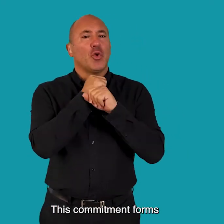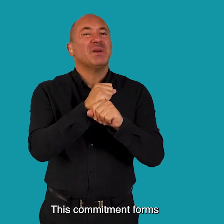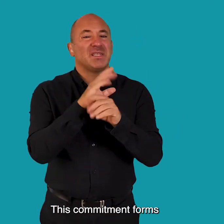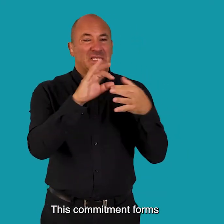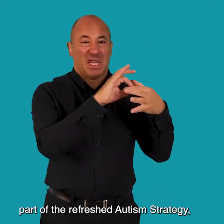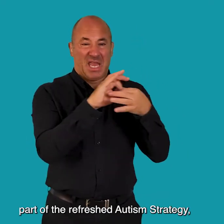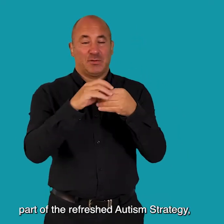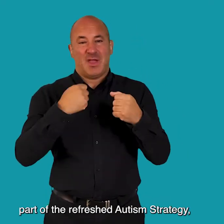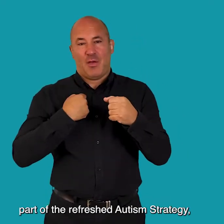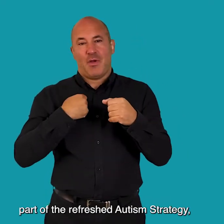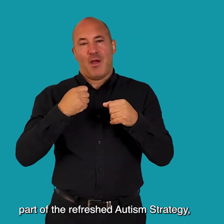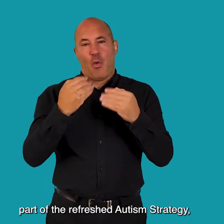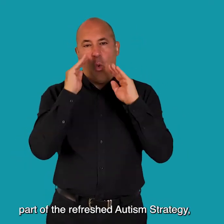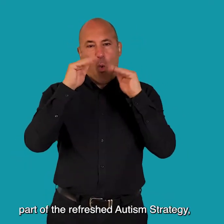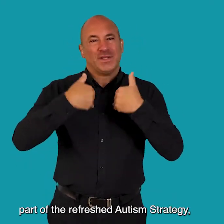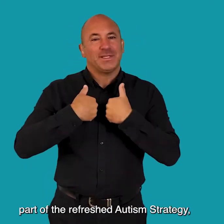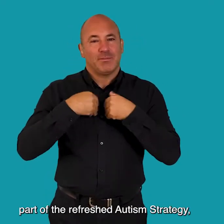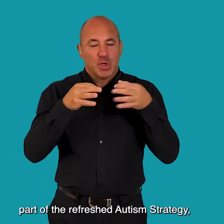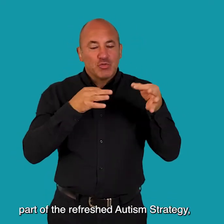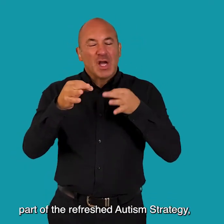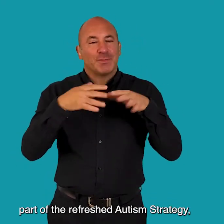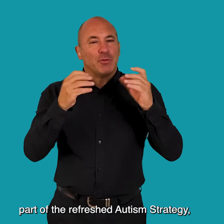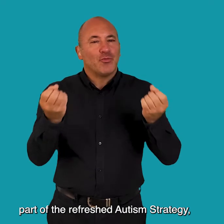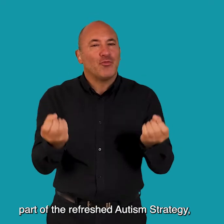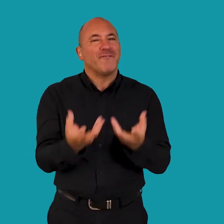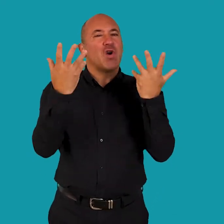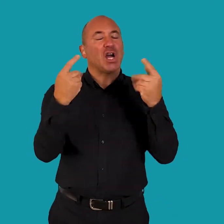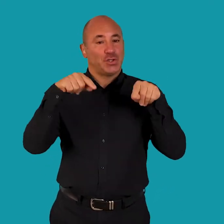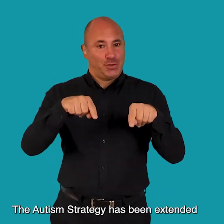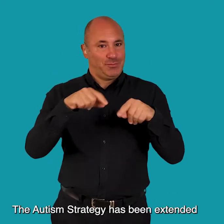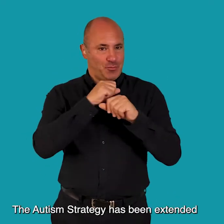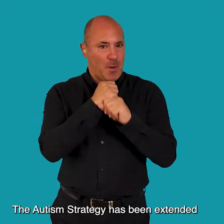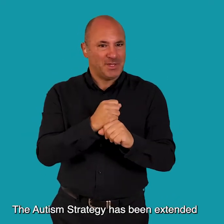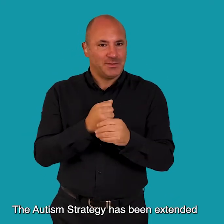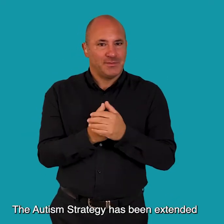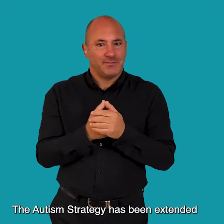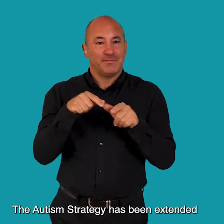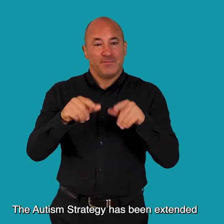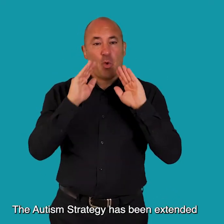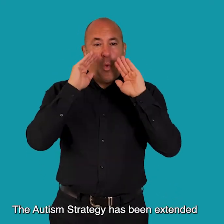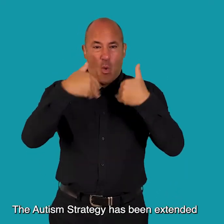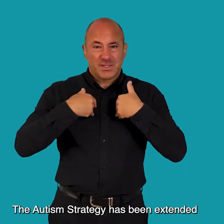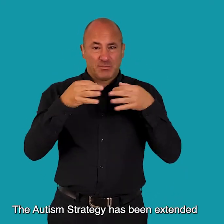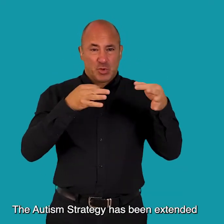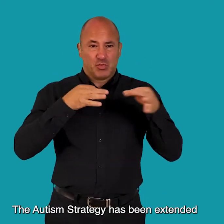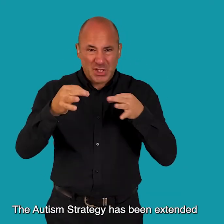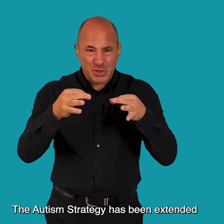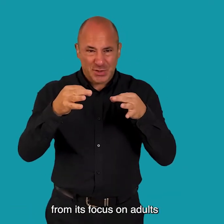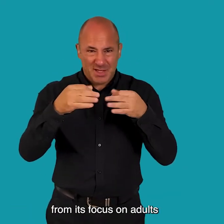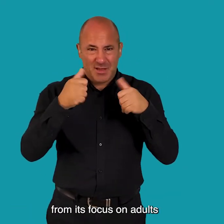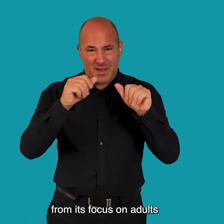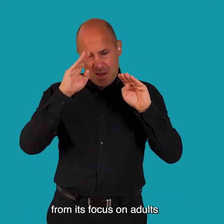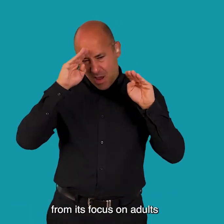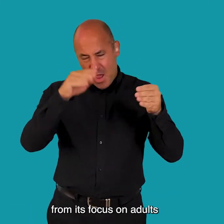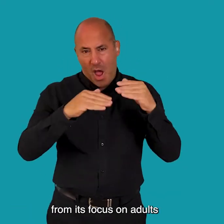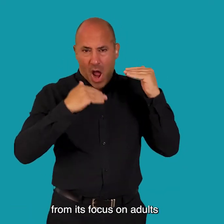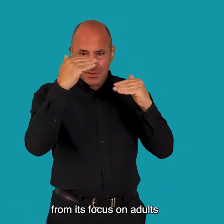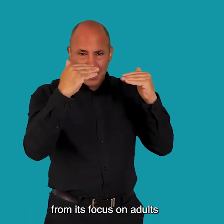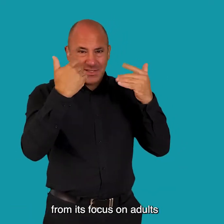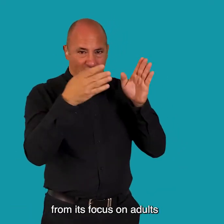commitment forms part of the refreshed autism strategy. The autism strategy has been extended from its focus on adults